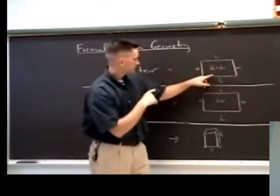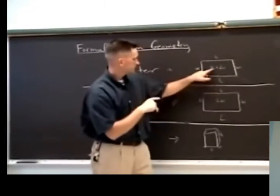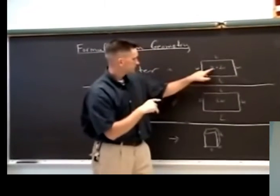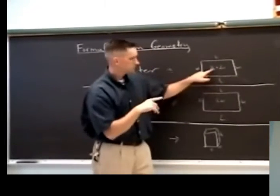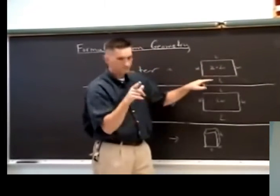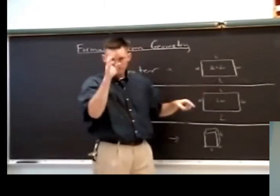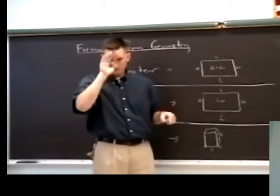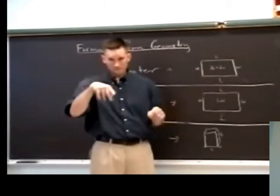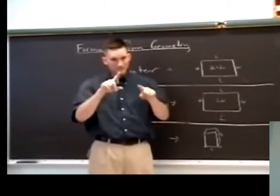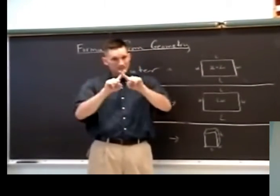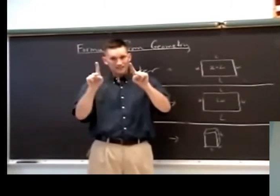object,